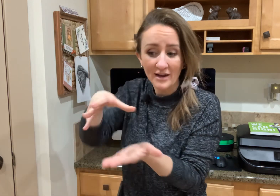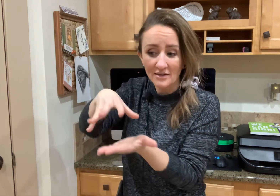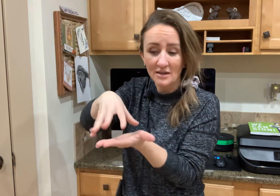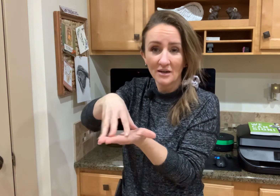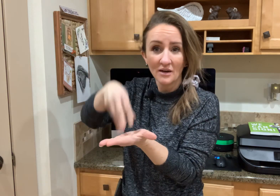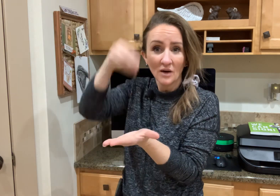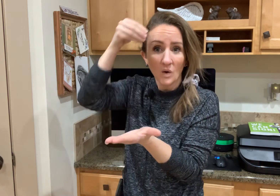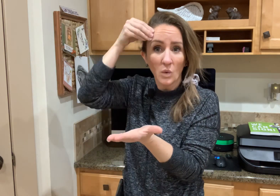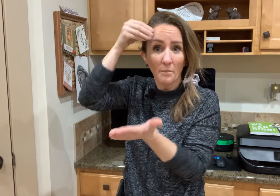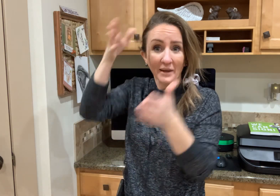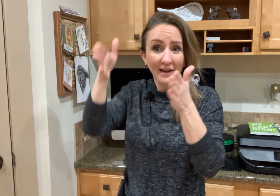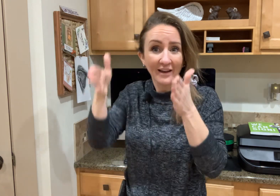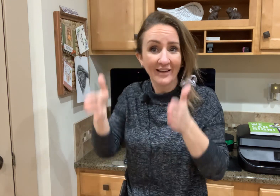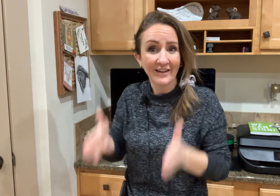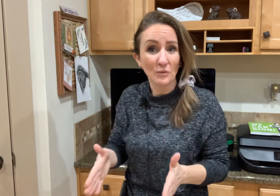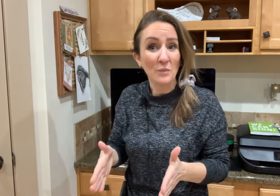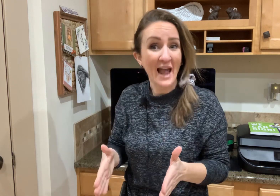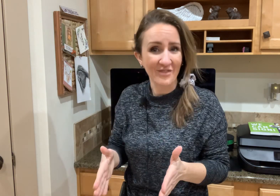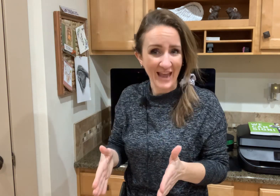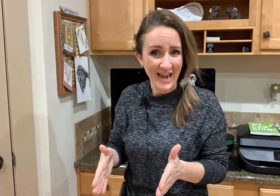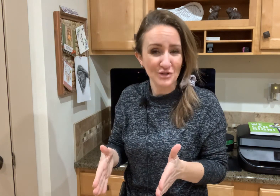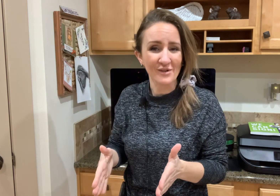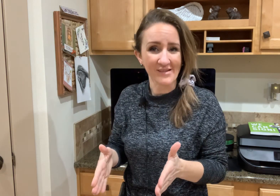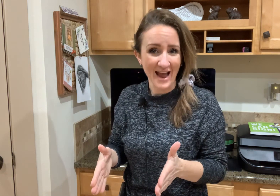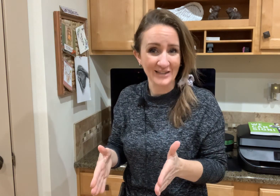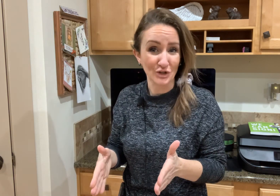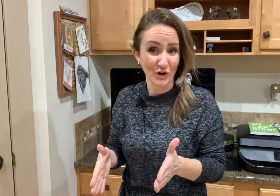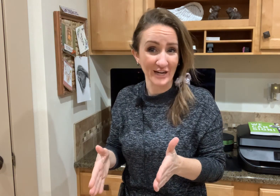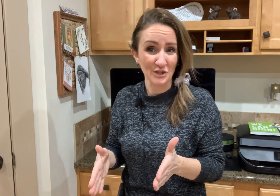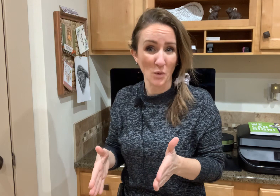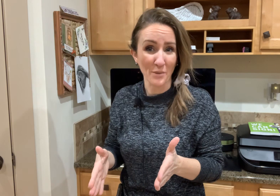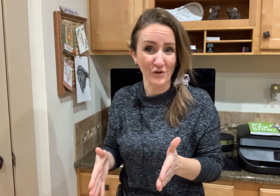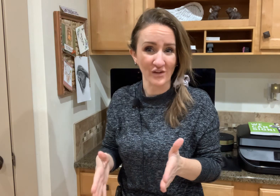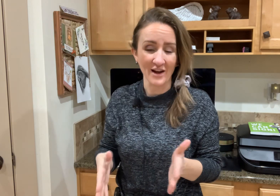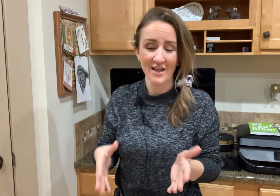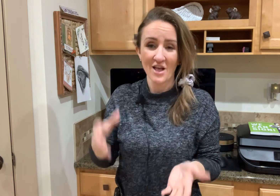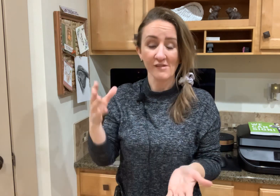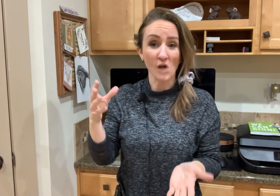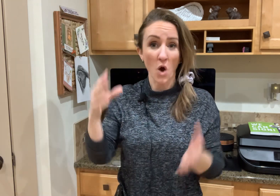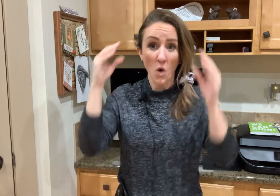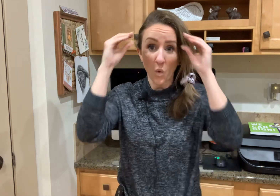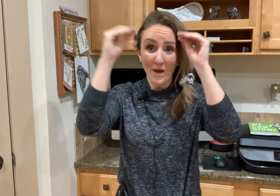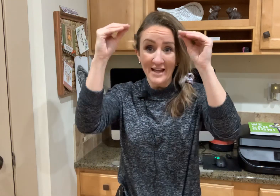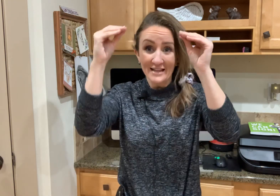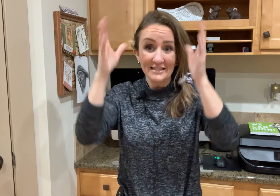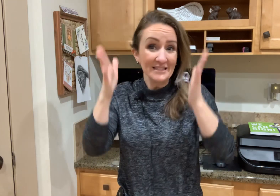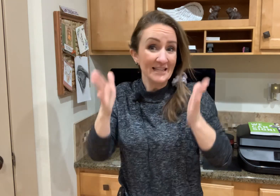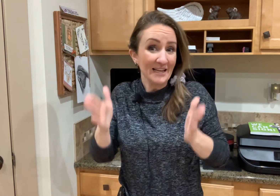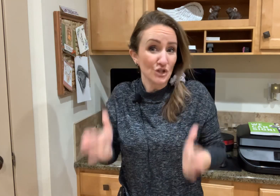student would be, we would add the agent sign to turn it into a person. So teacher